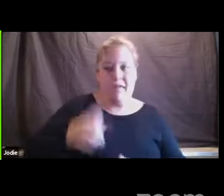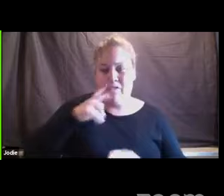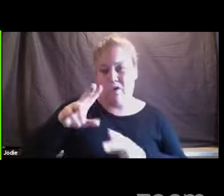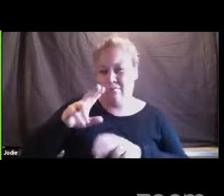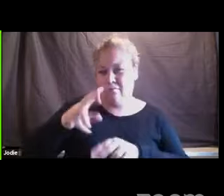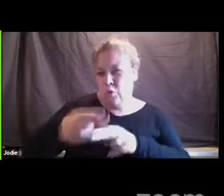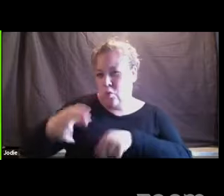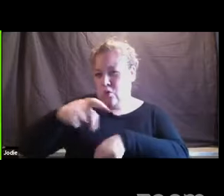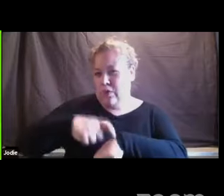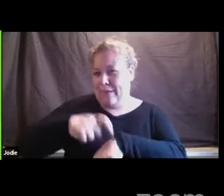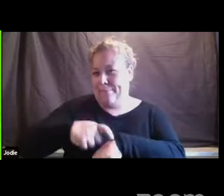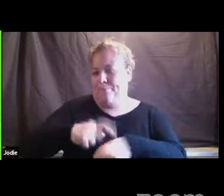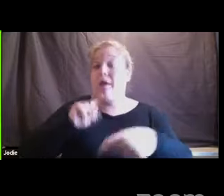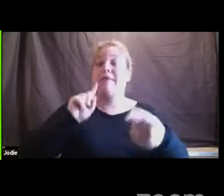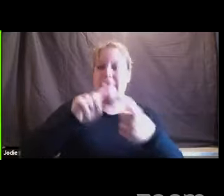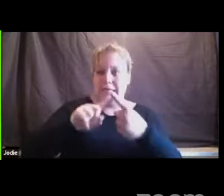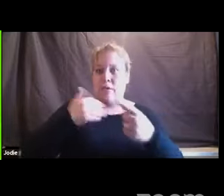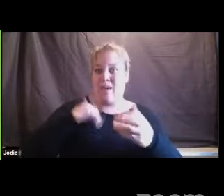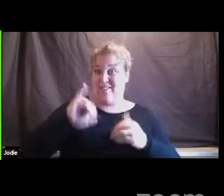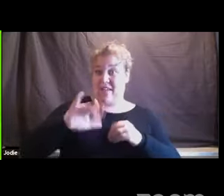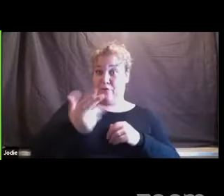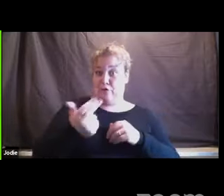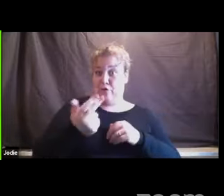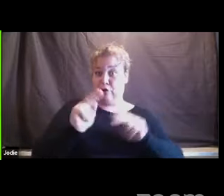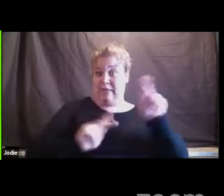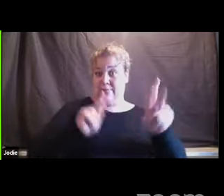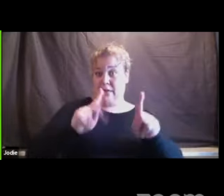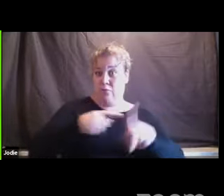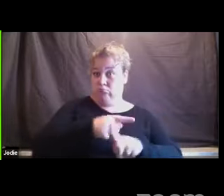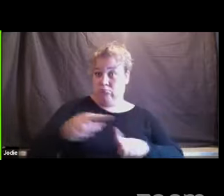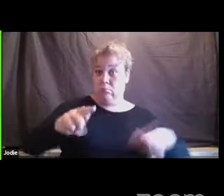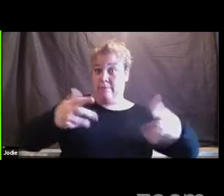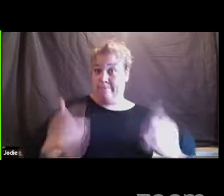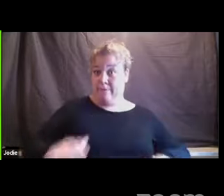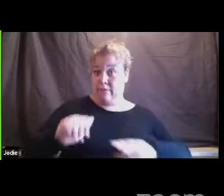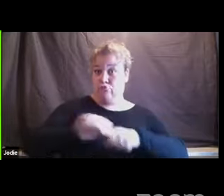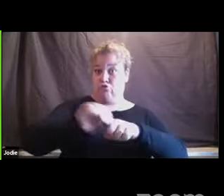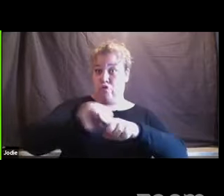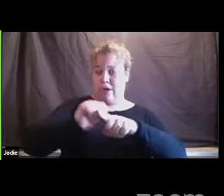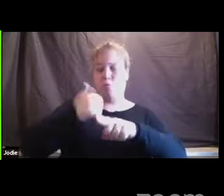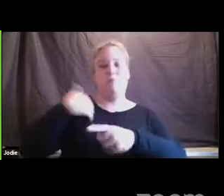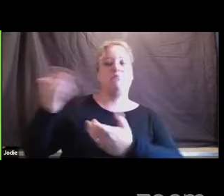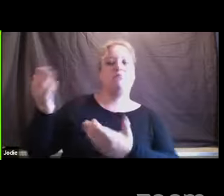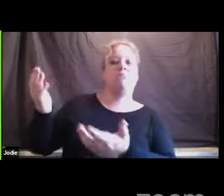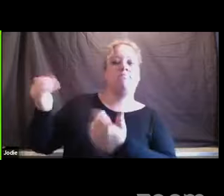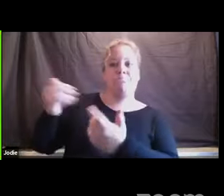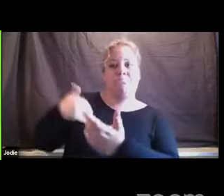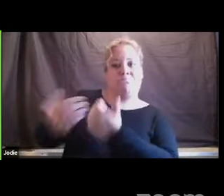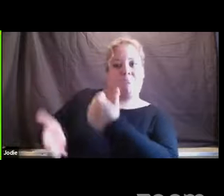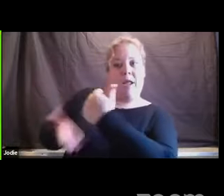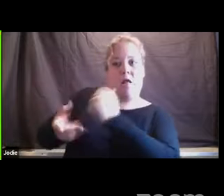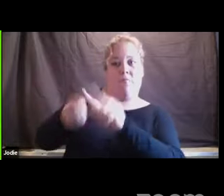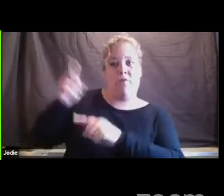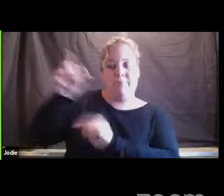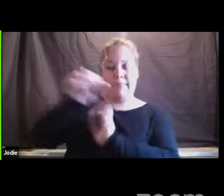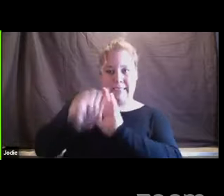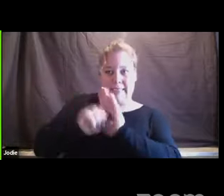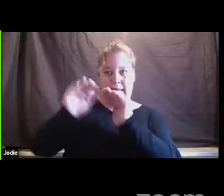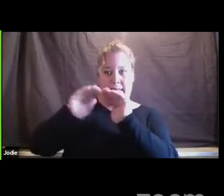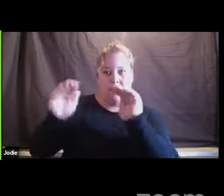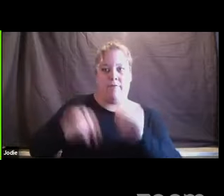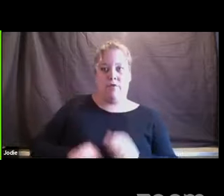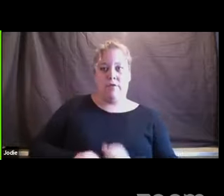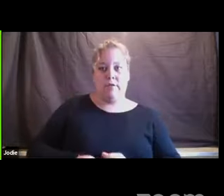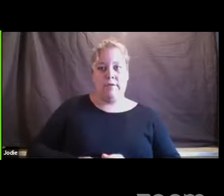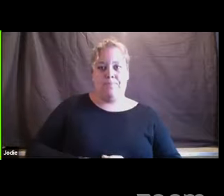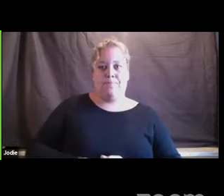we get those next set of 13 trained up, we're using some assistance from the state, because as you can imagine, right